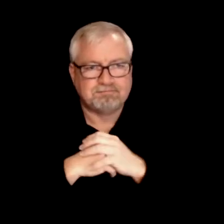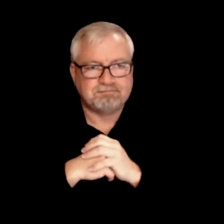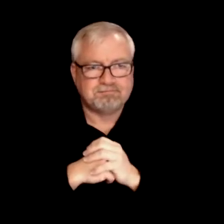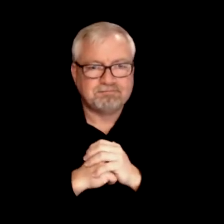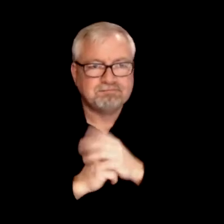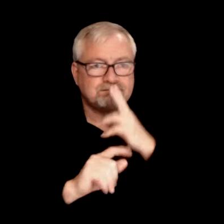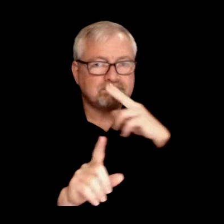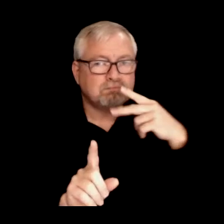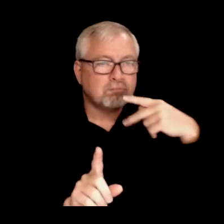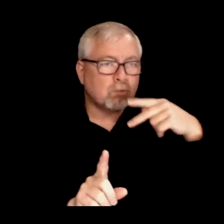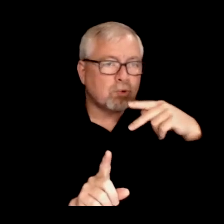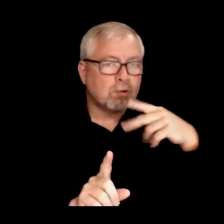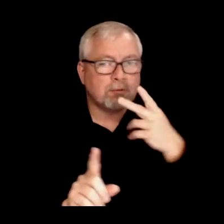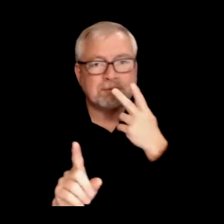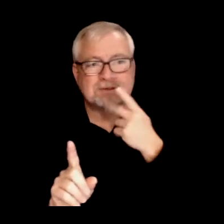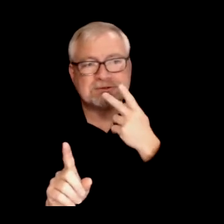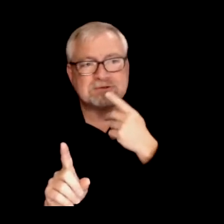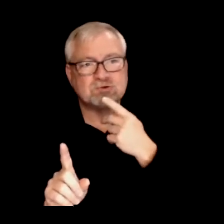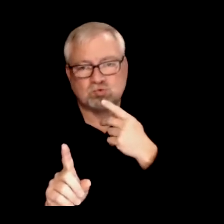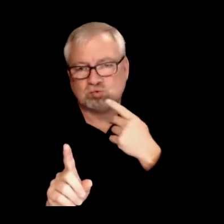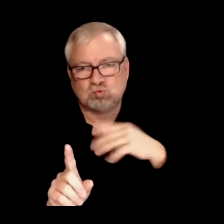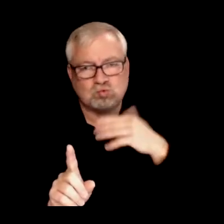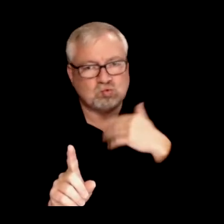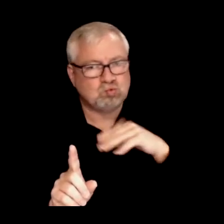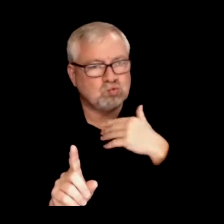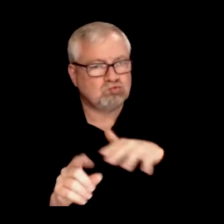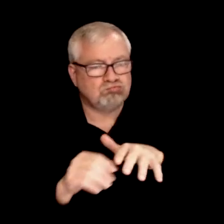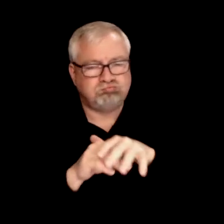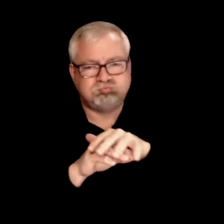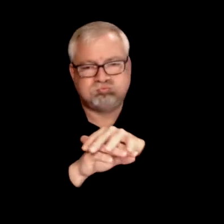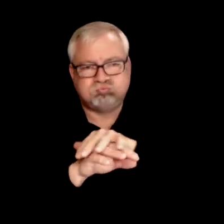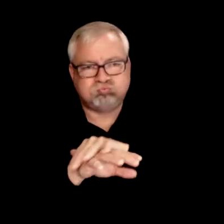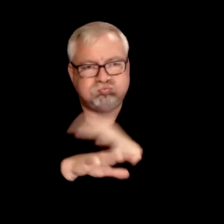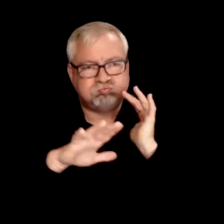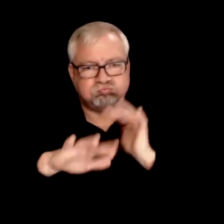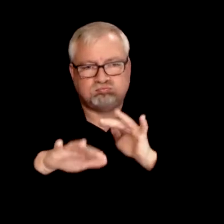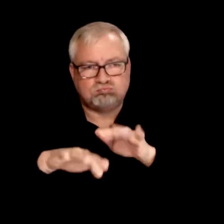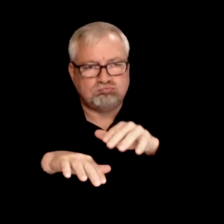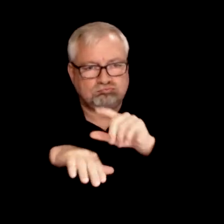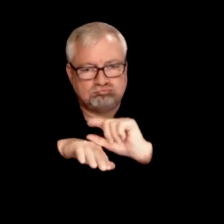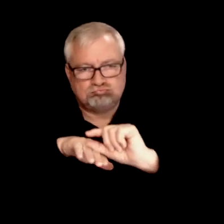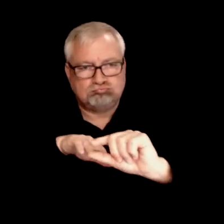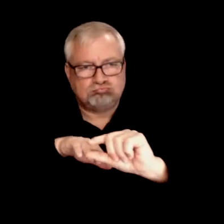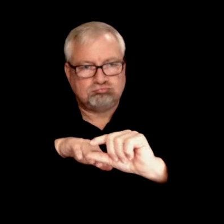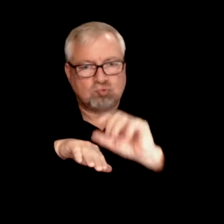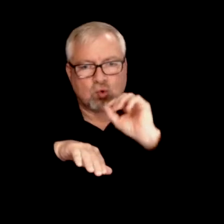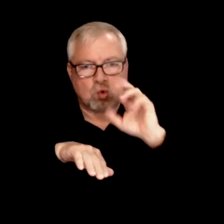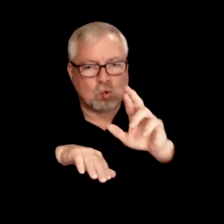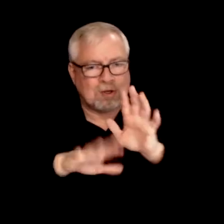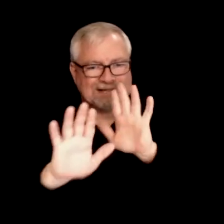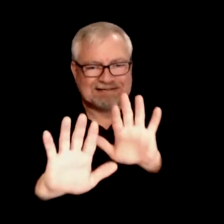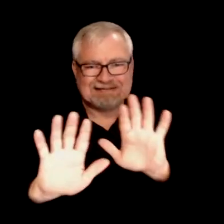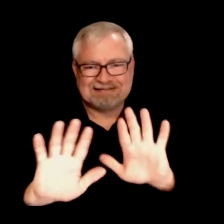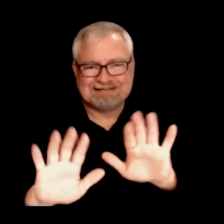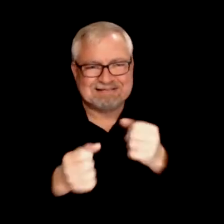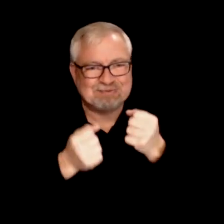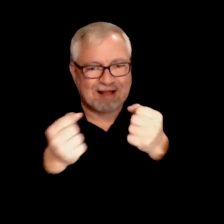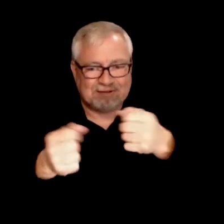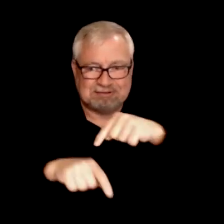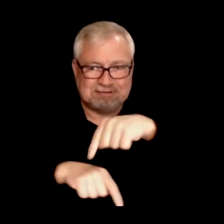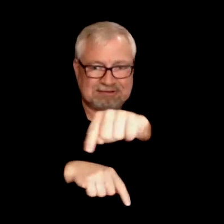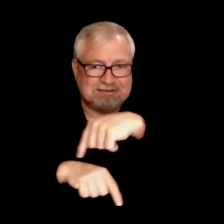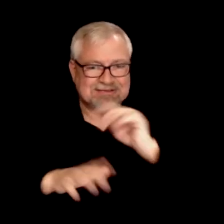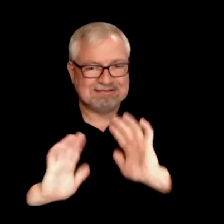either completely snow covered roads or travel not advised by MnDOT. And that is a large swath of area across